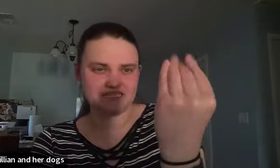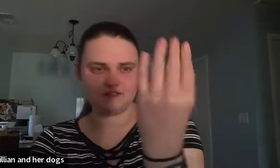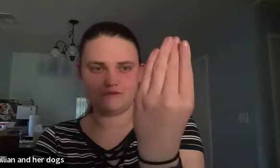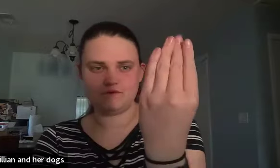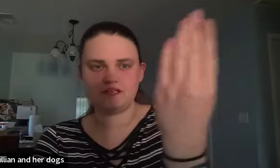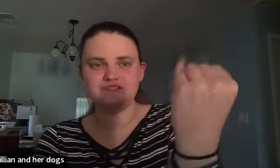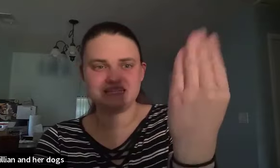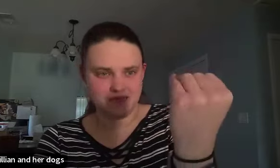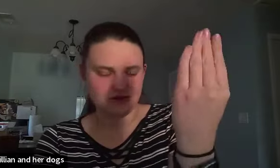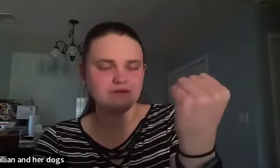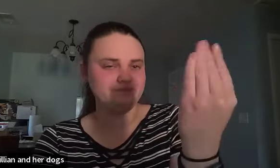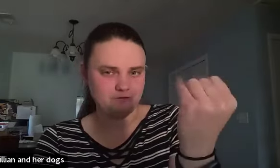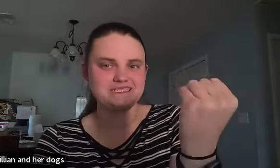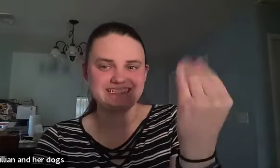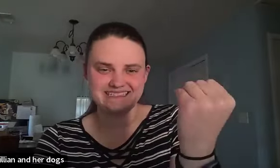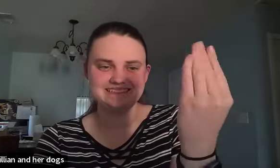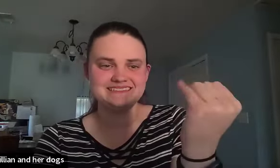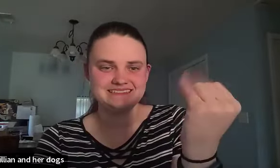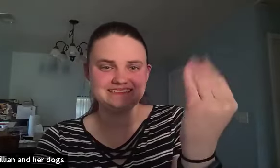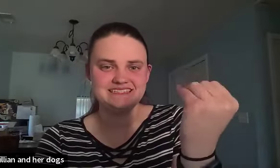14. So 4 fingers together. 14.